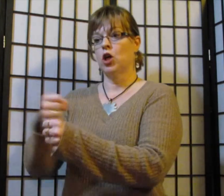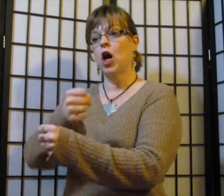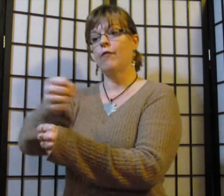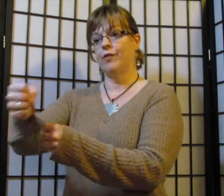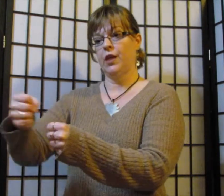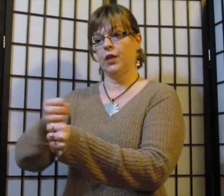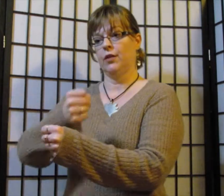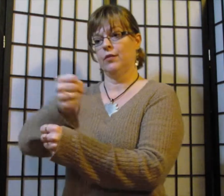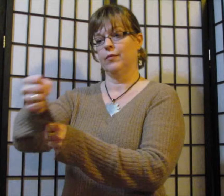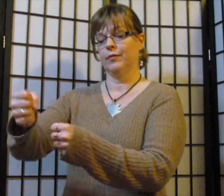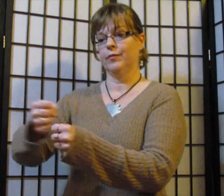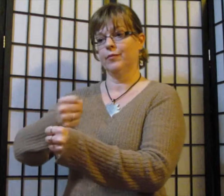Coffee.